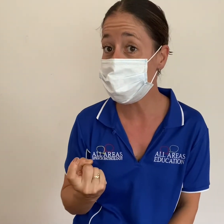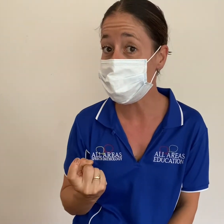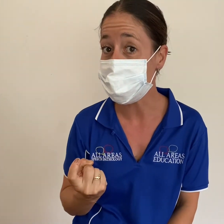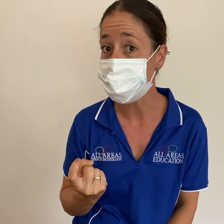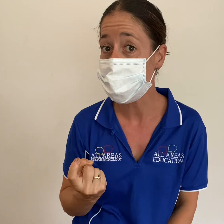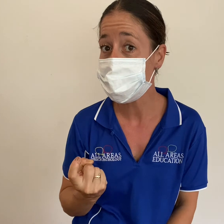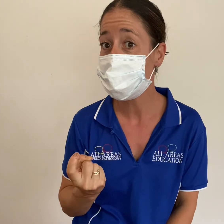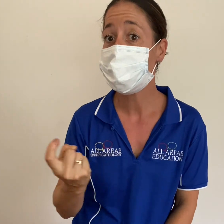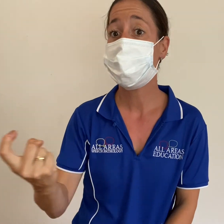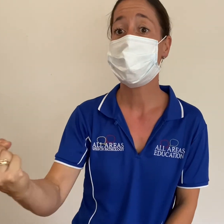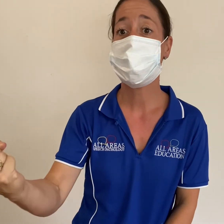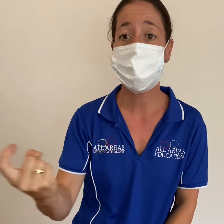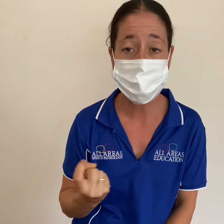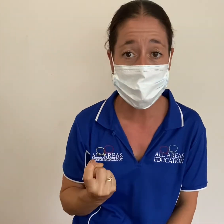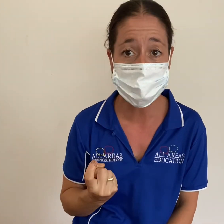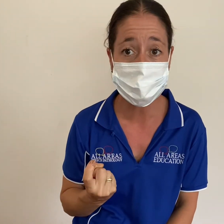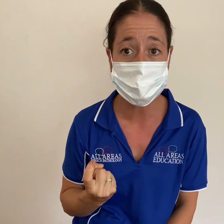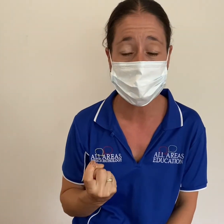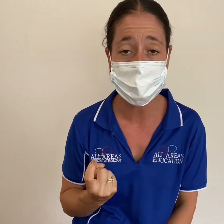Come over here.